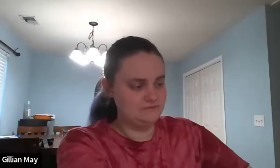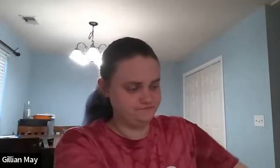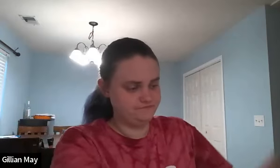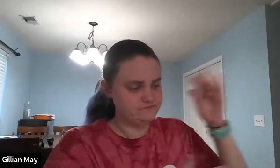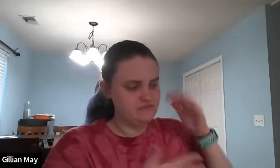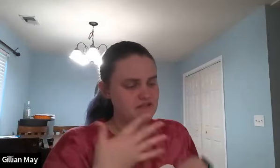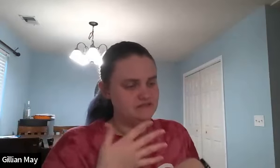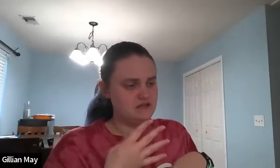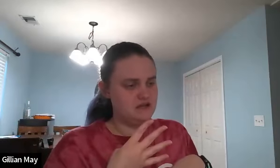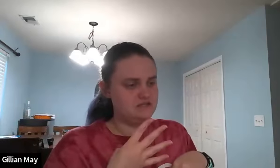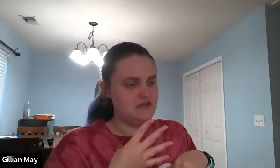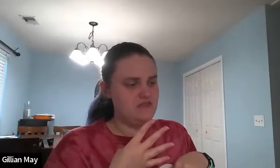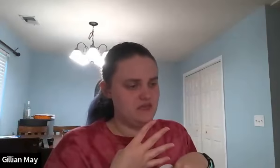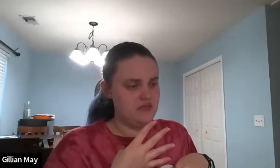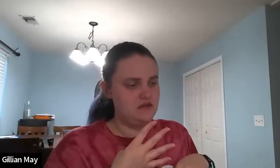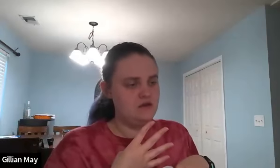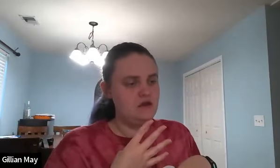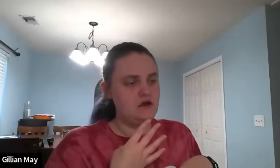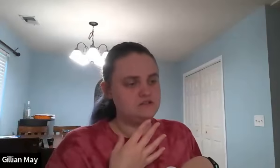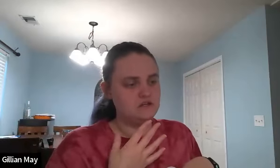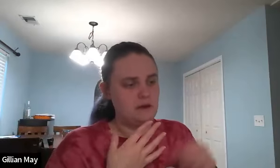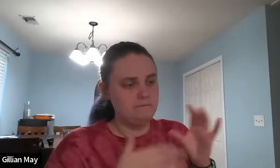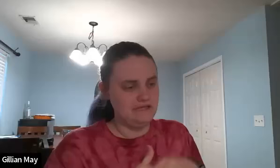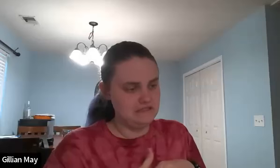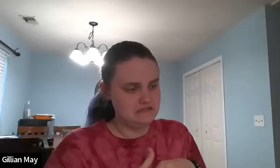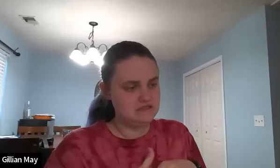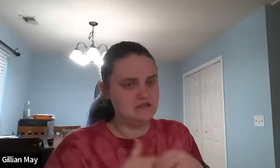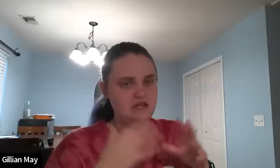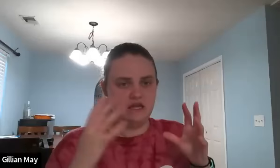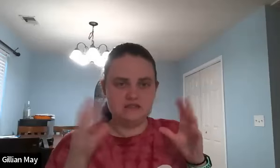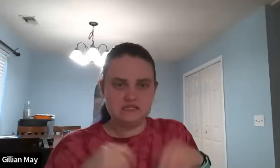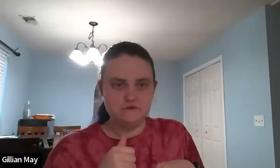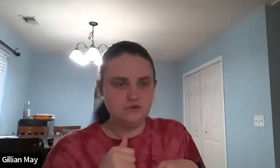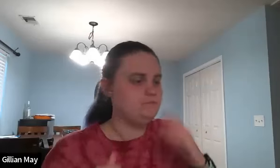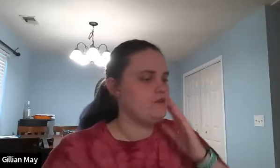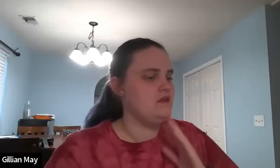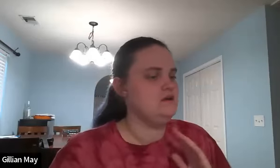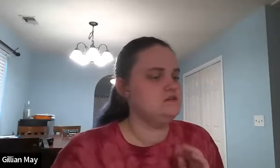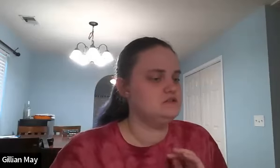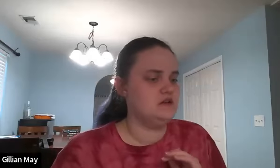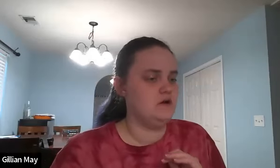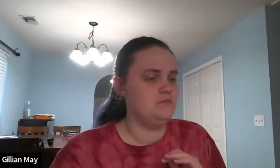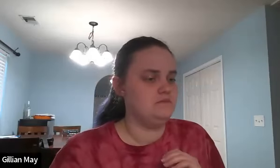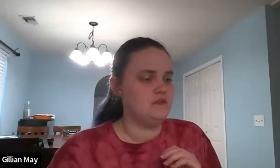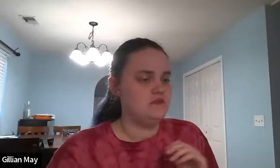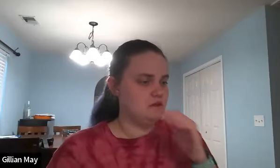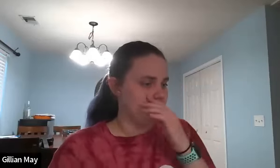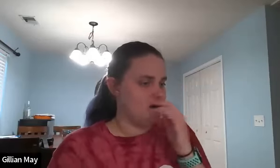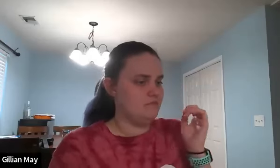meal signs, and then I'll talk about meats and seafood. So, but